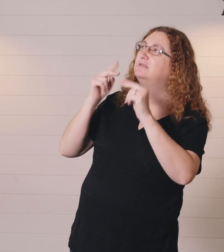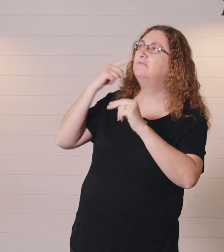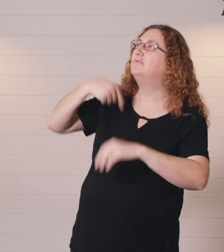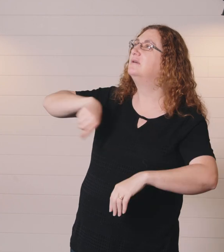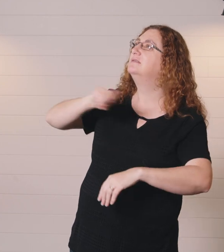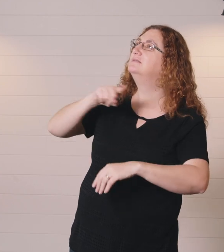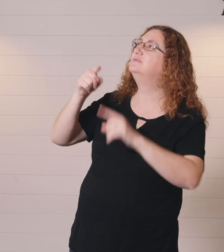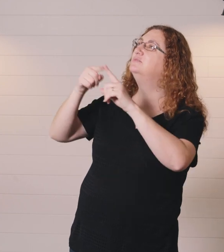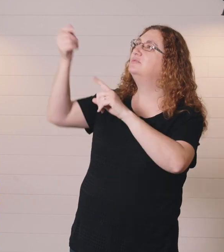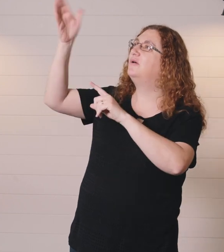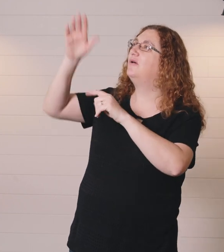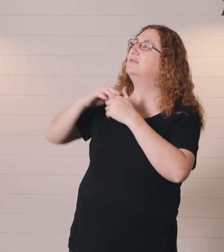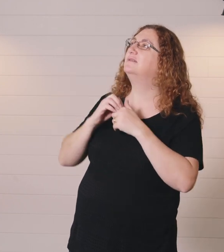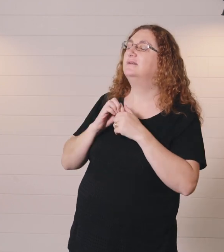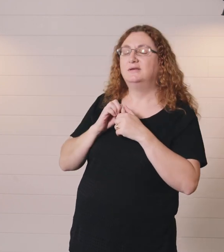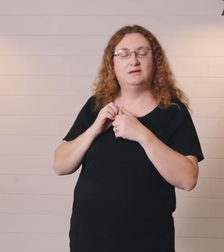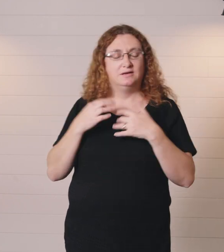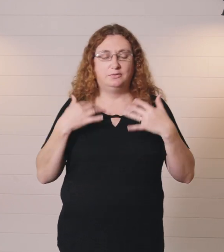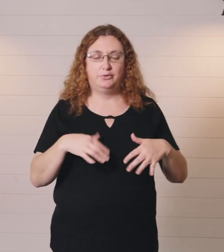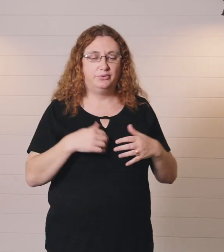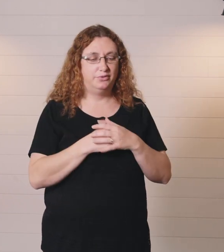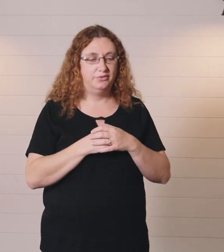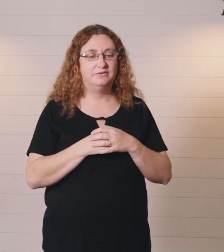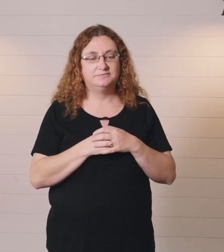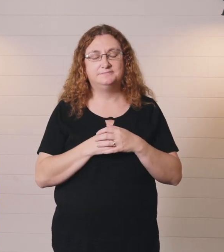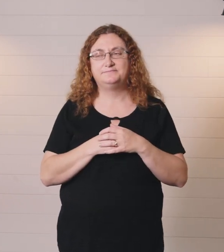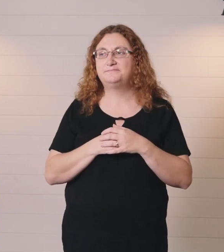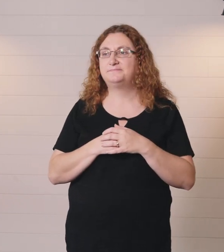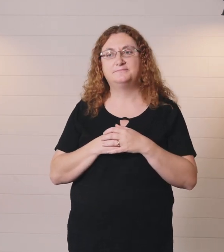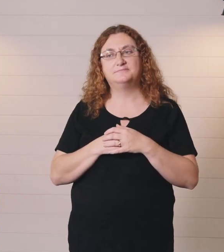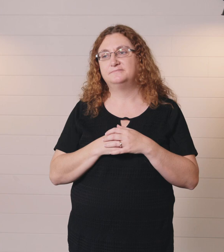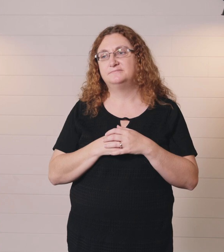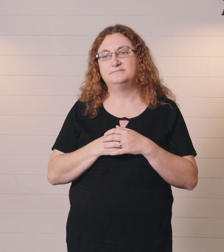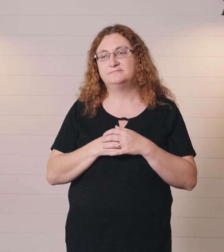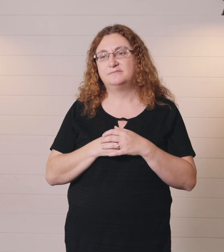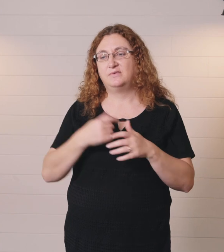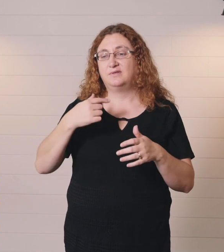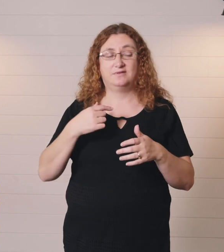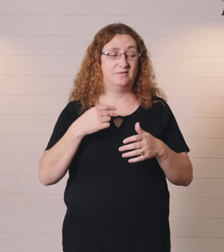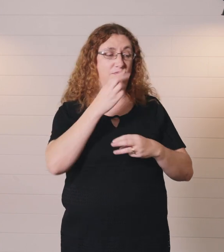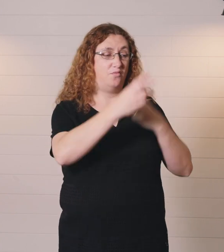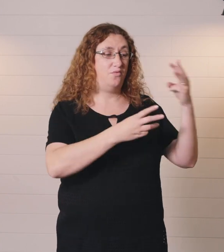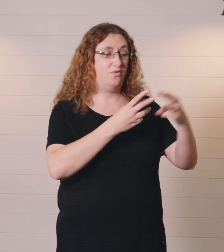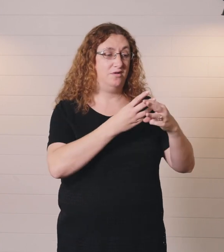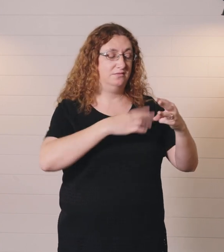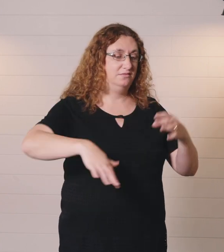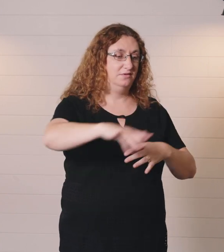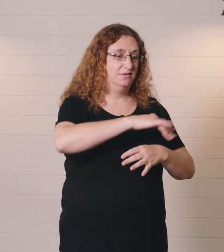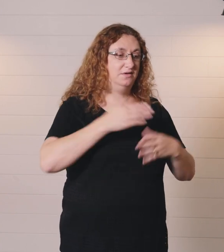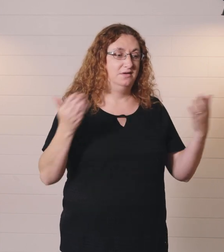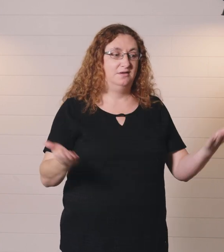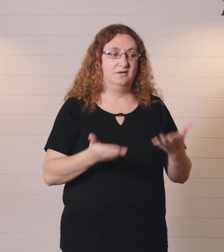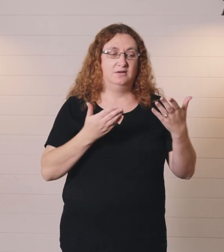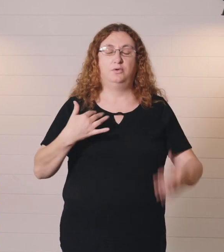yours. Yes, Father, there is so much immediate application for the needs of our world around us